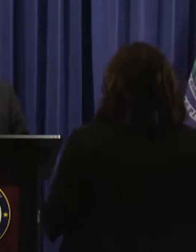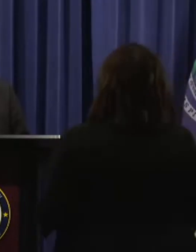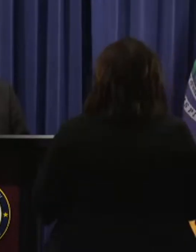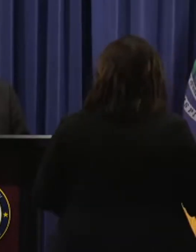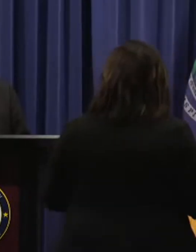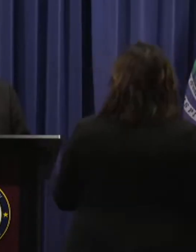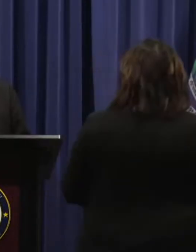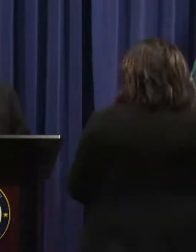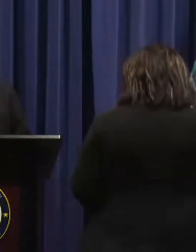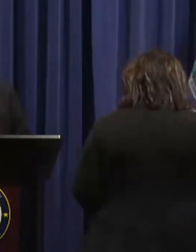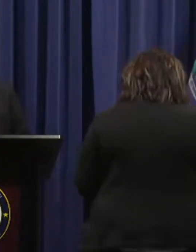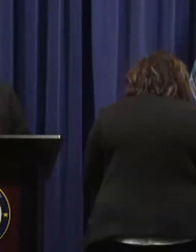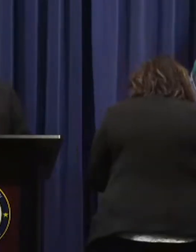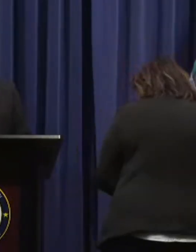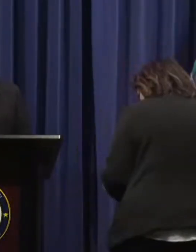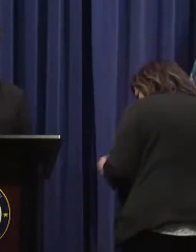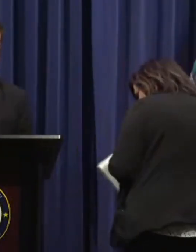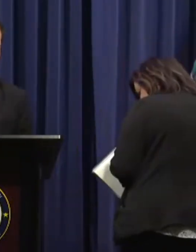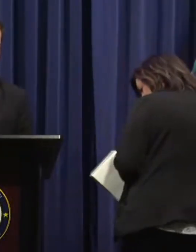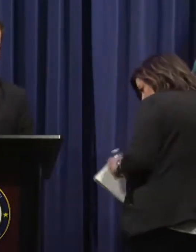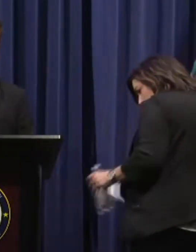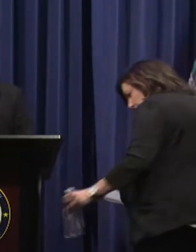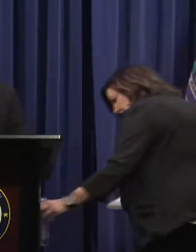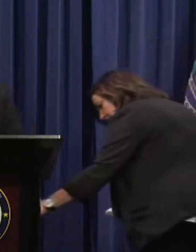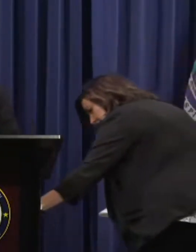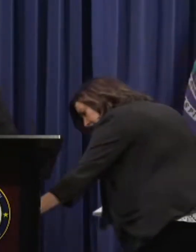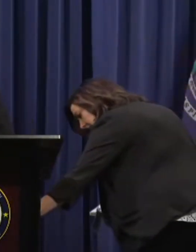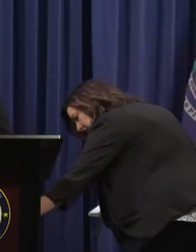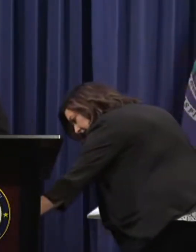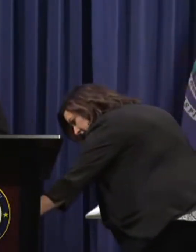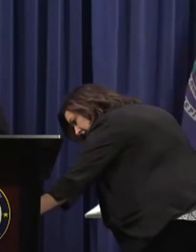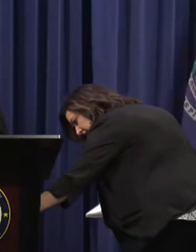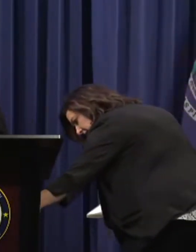getting a buzz. So.